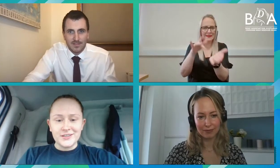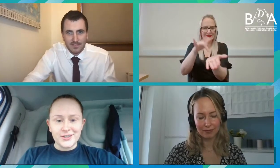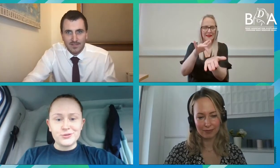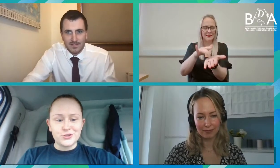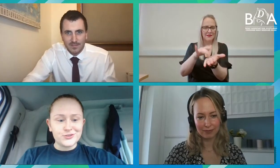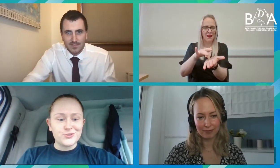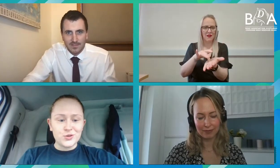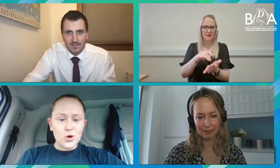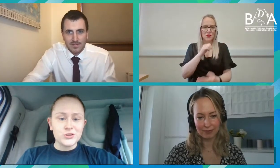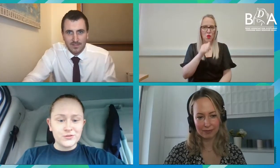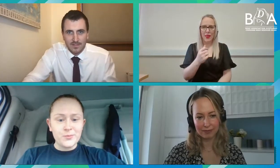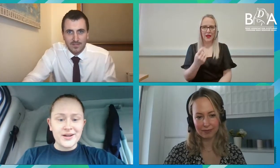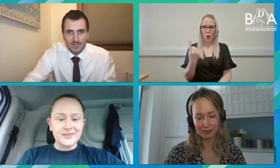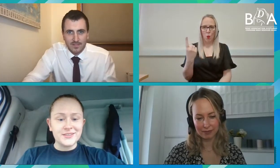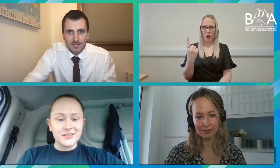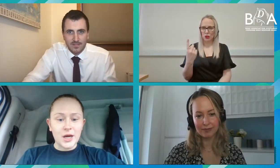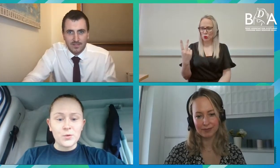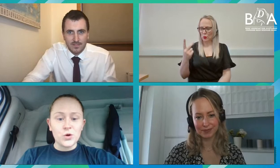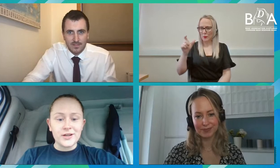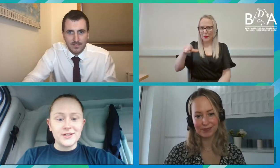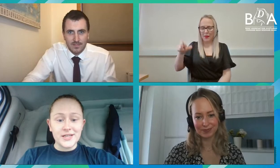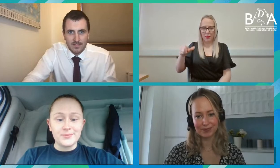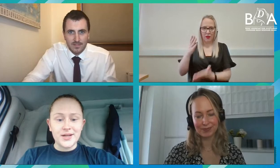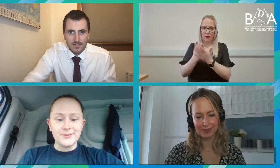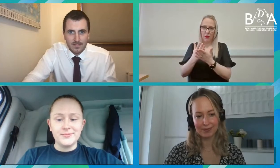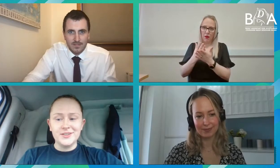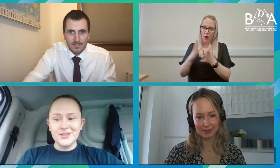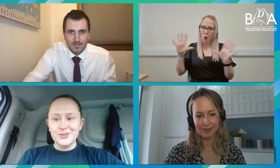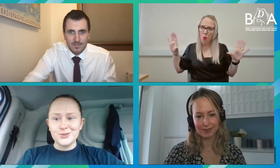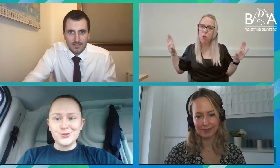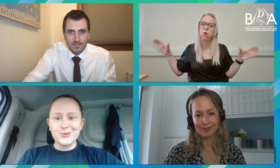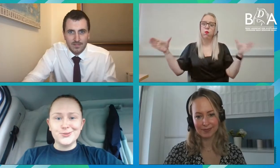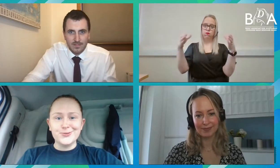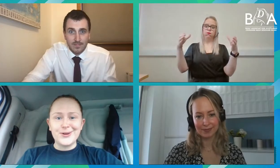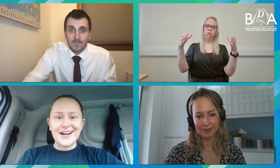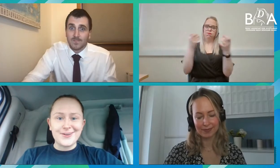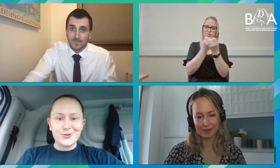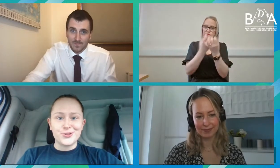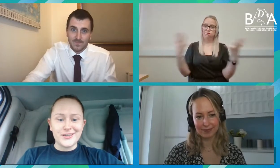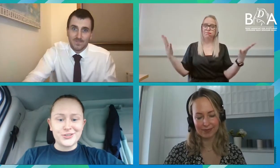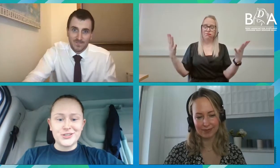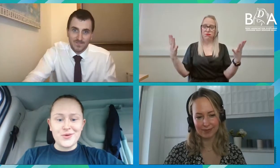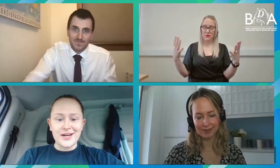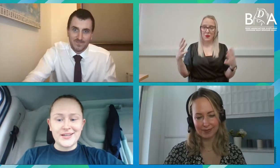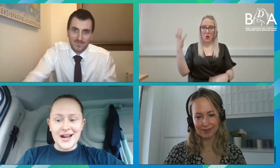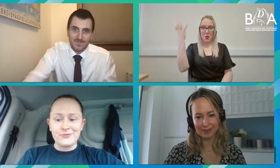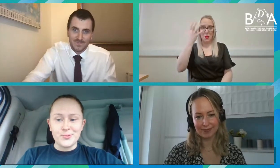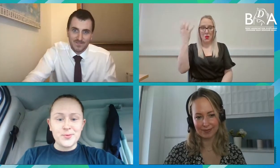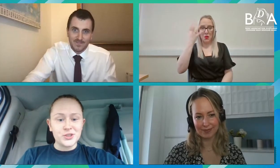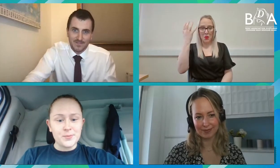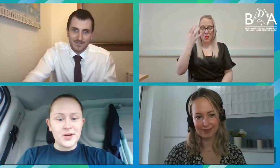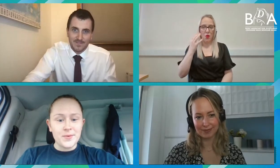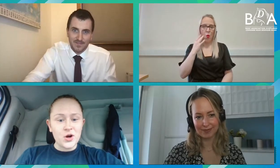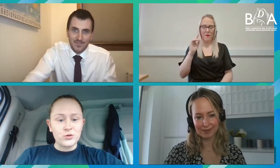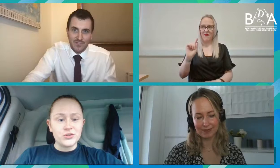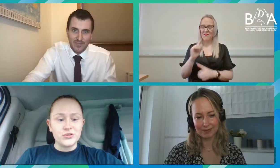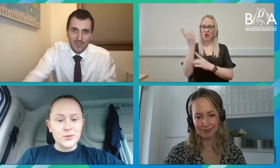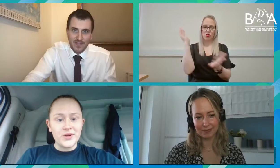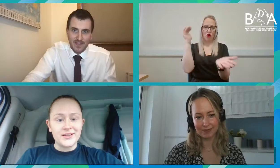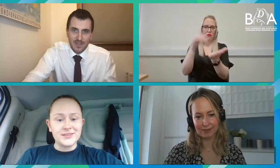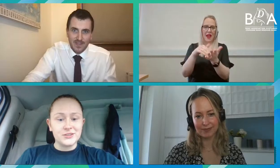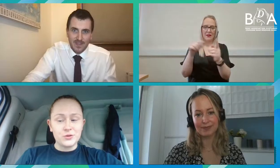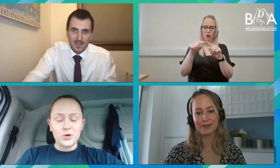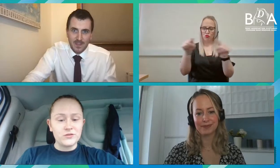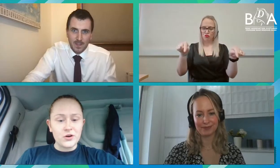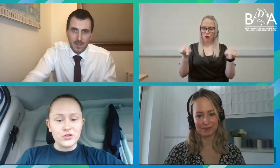others. There's lots of apprentices coming on at the same time. So when I first initially went into that room, there must have been about 100